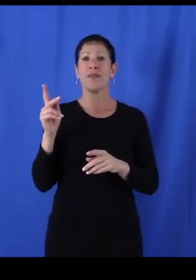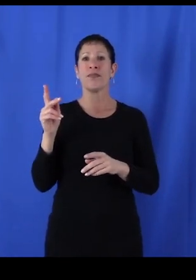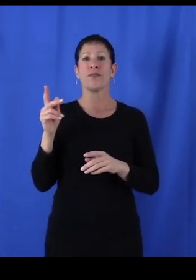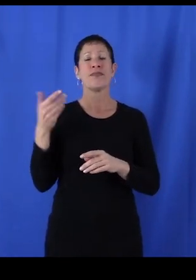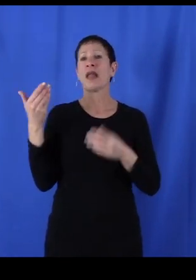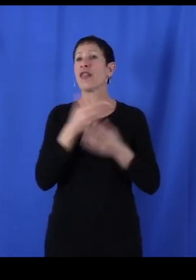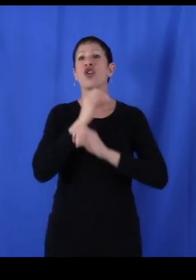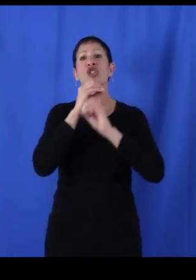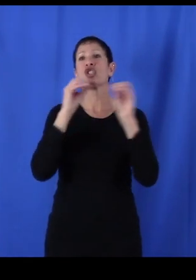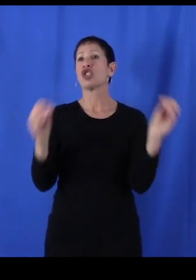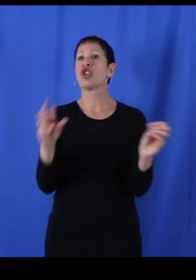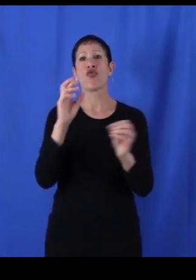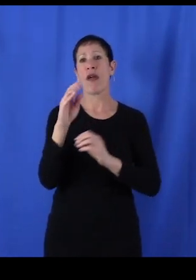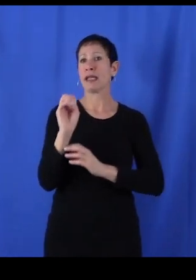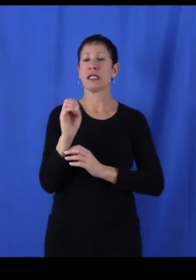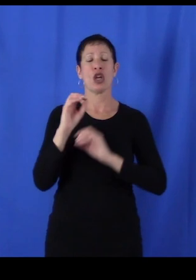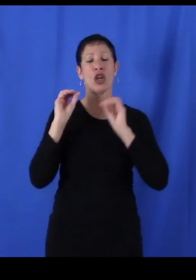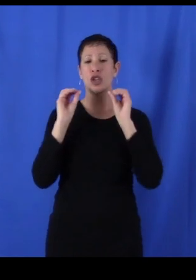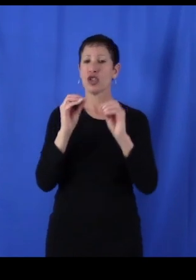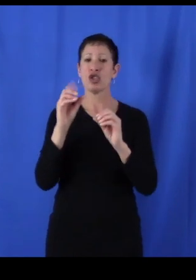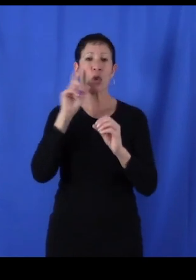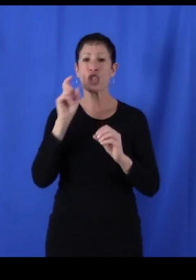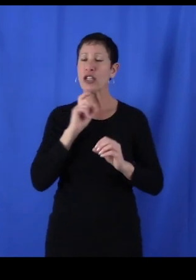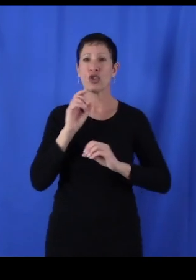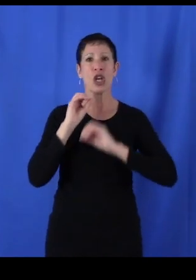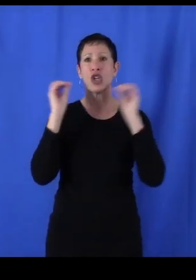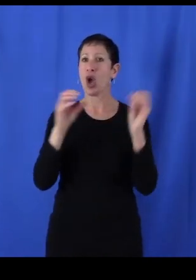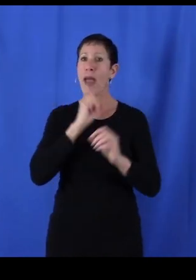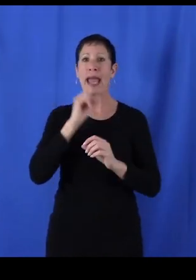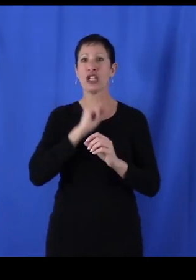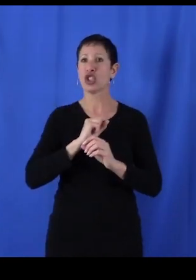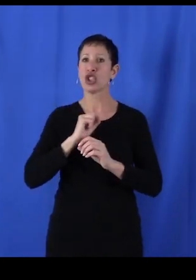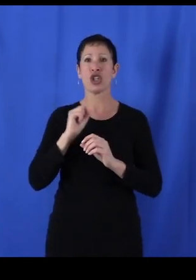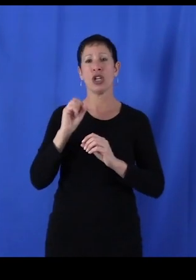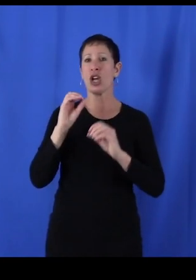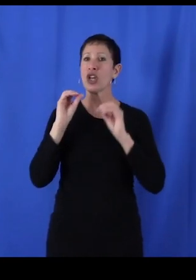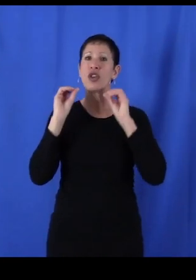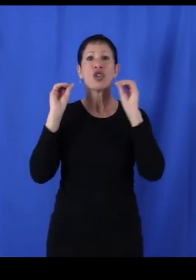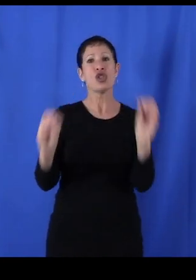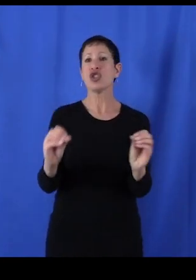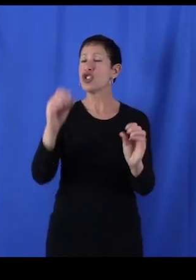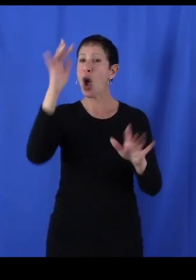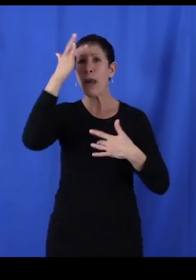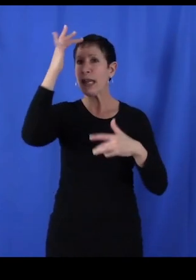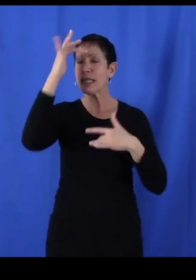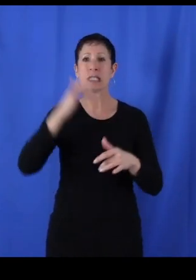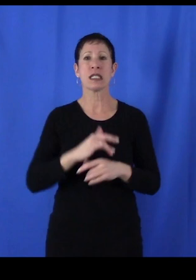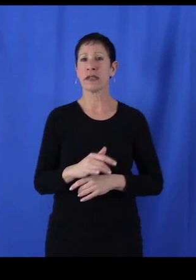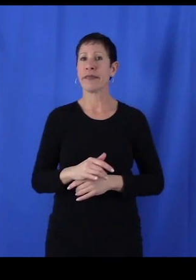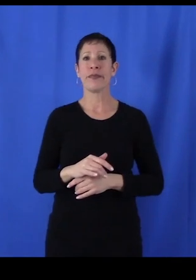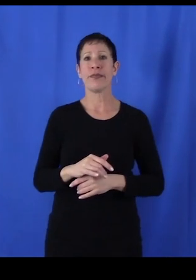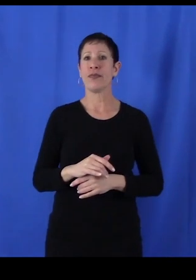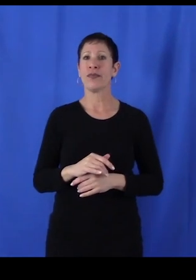People here communicate mind to mind. There is no race. There are no genders. There is no age. No